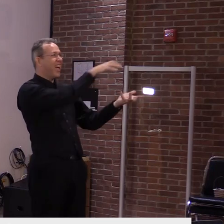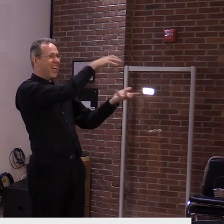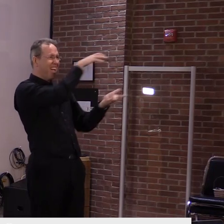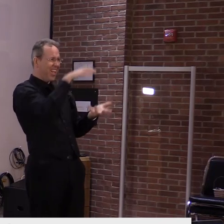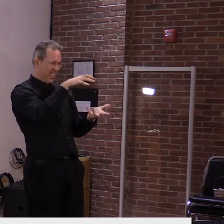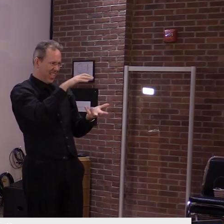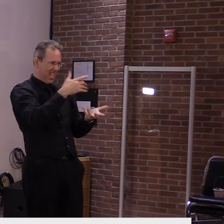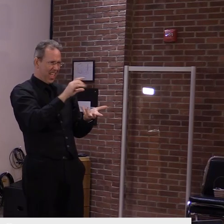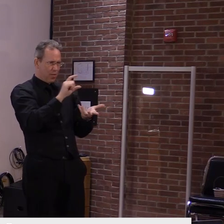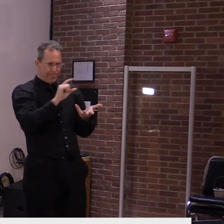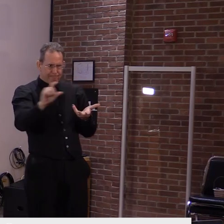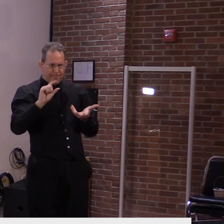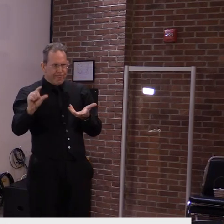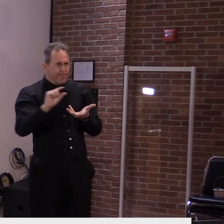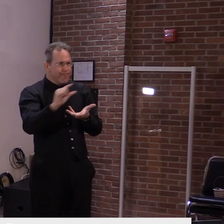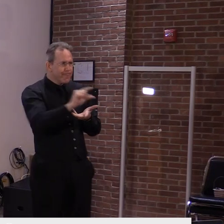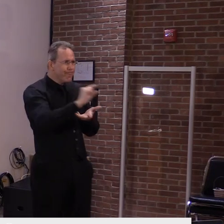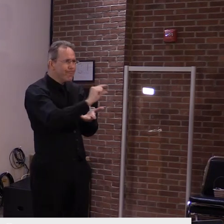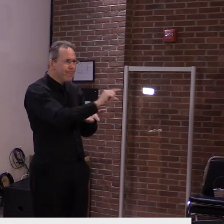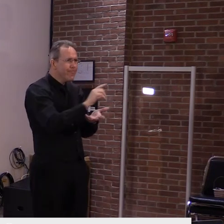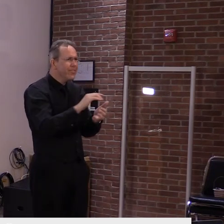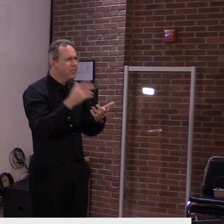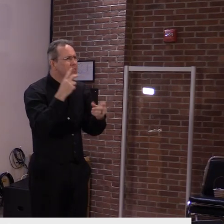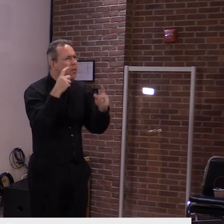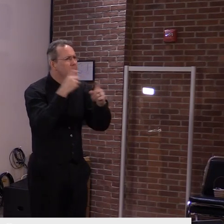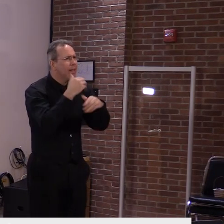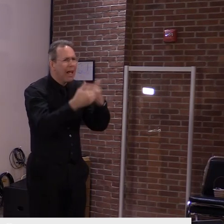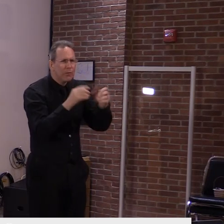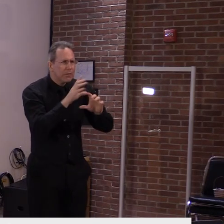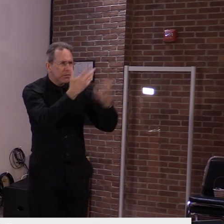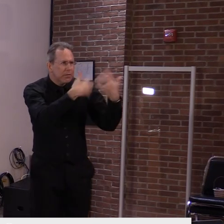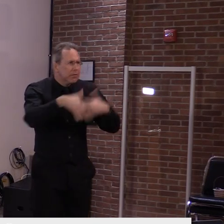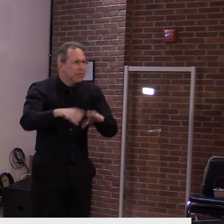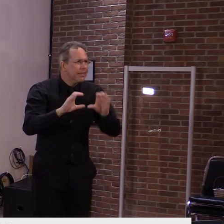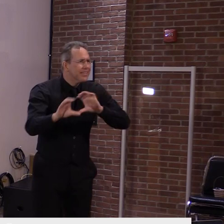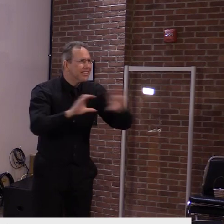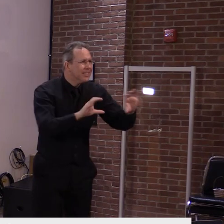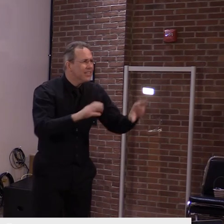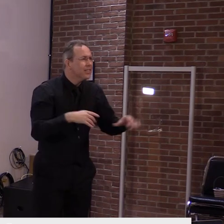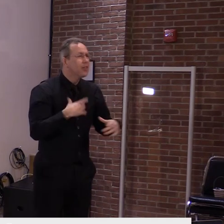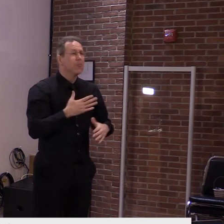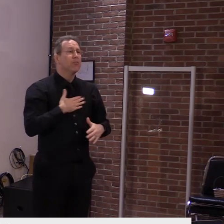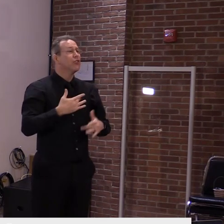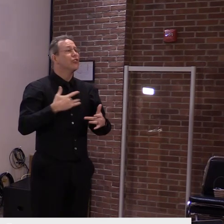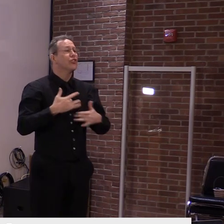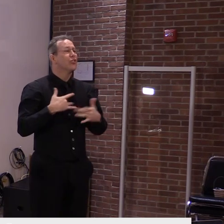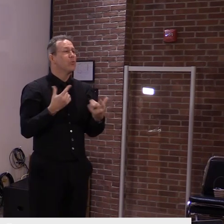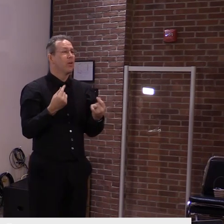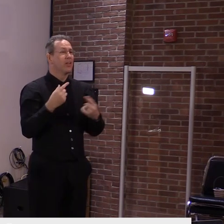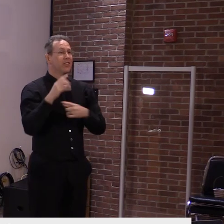that. What concerned me about Central Vermont was